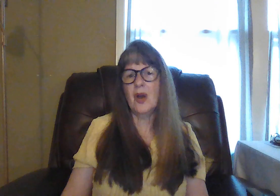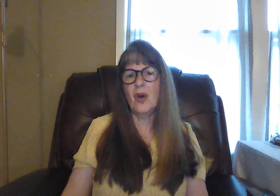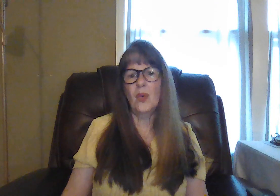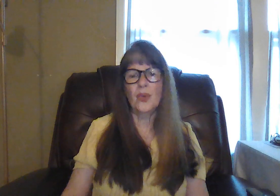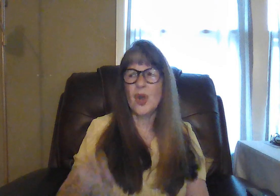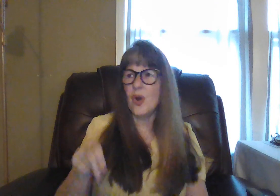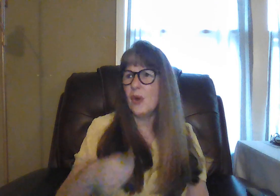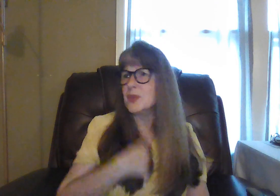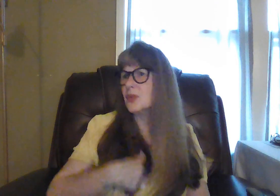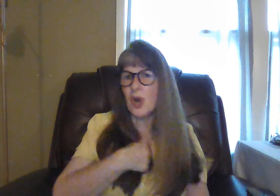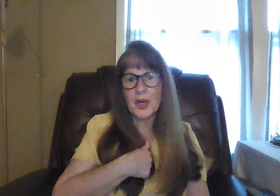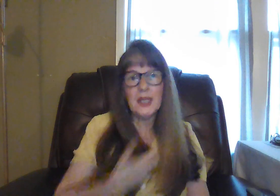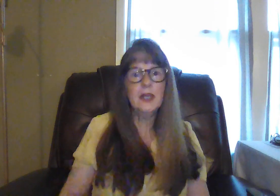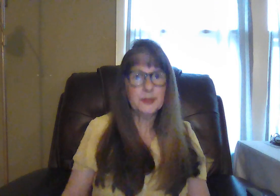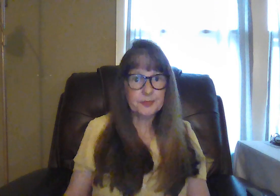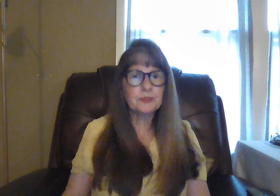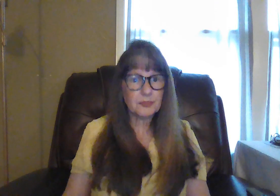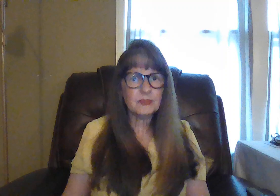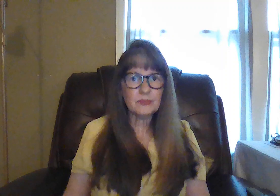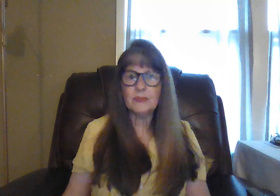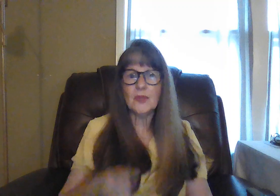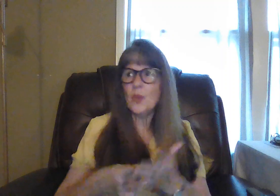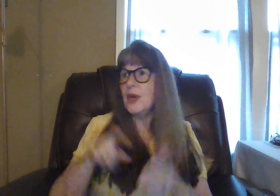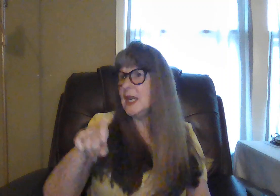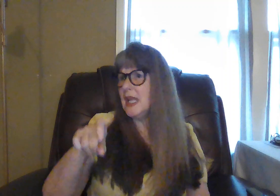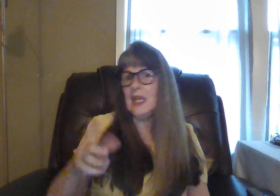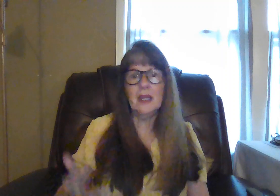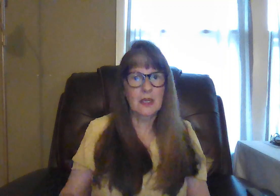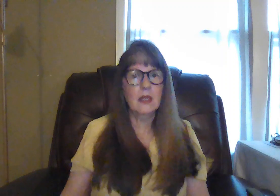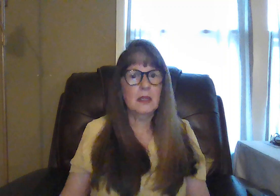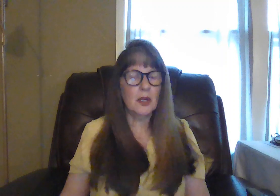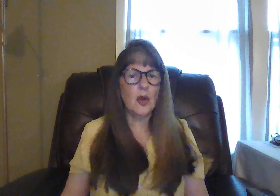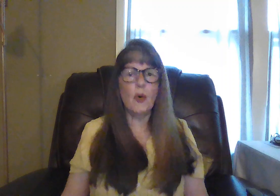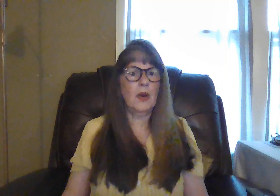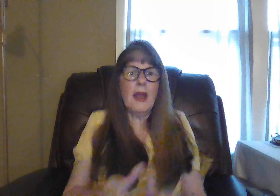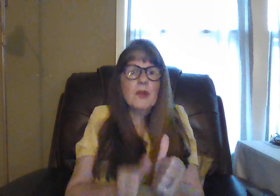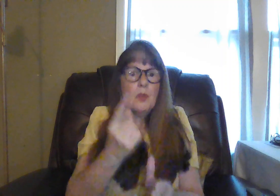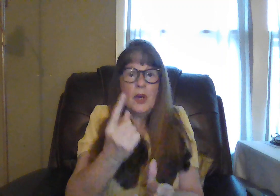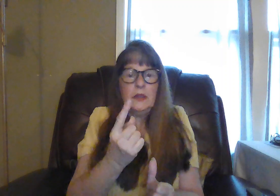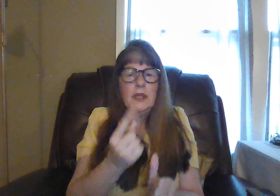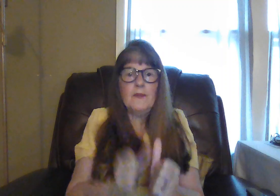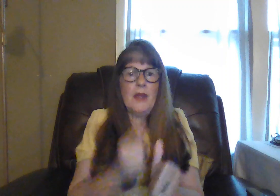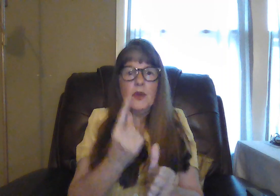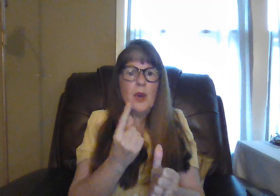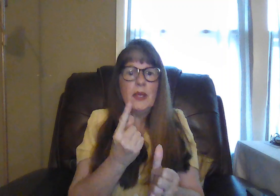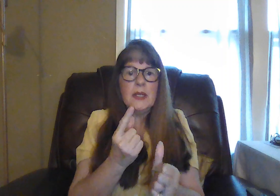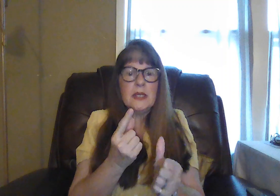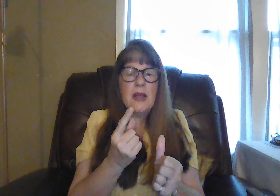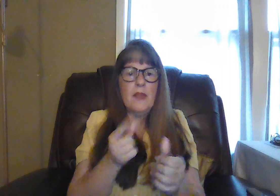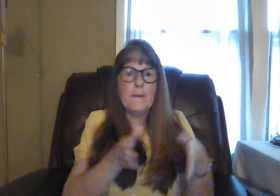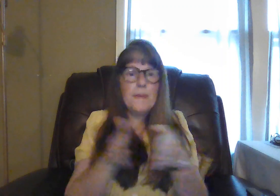Oh, no. I'm so sorry. What do you need? Or everyone. If everyone is in that